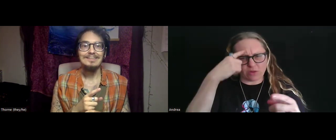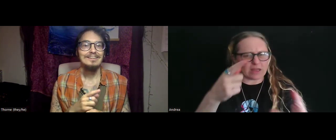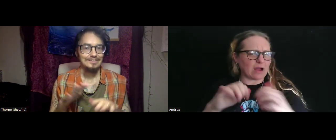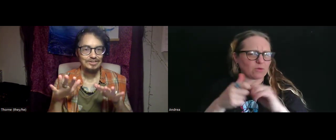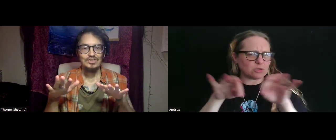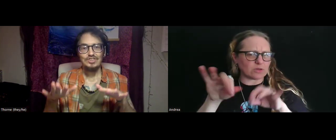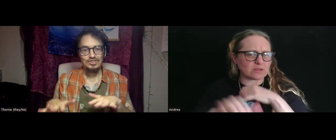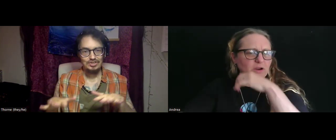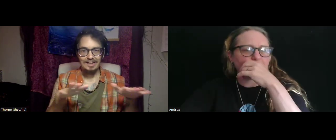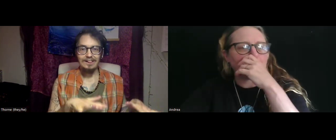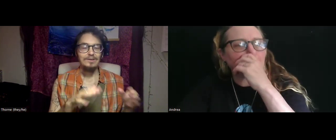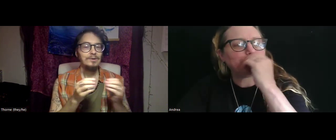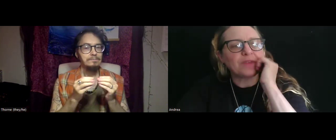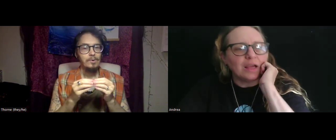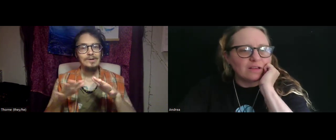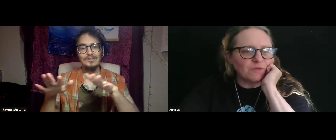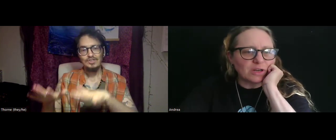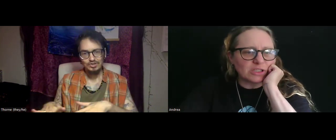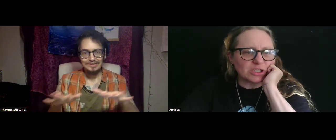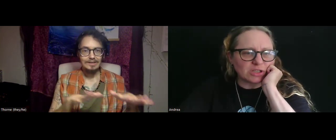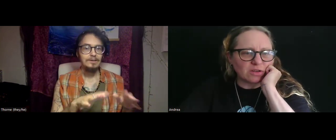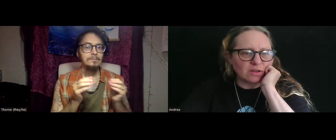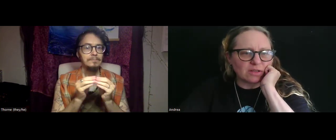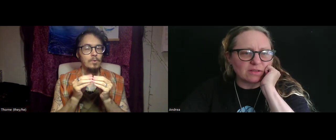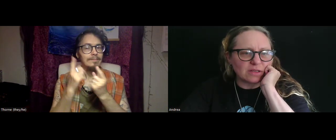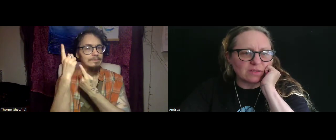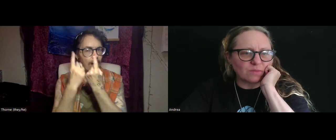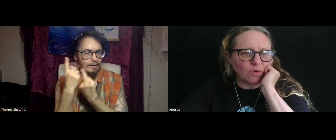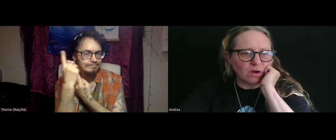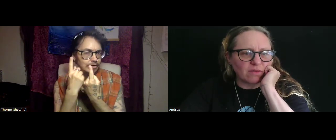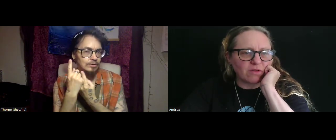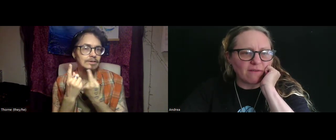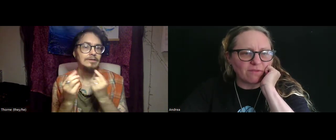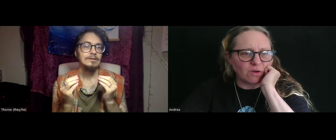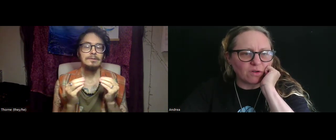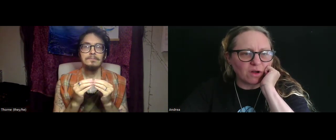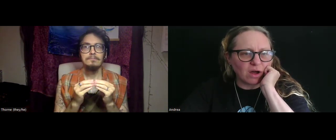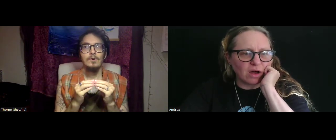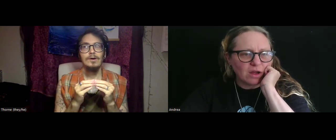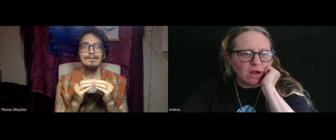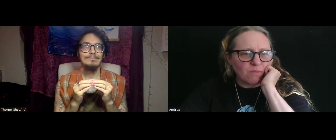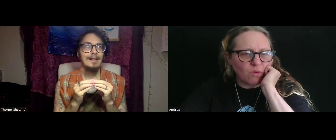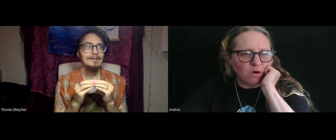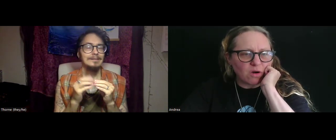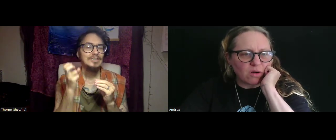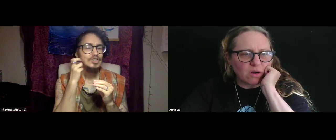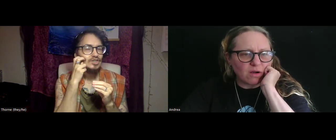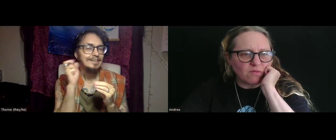think? How would you describe that? It's very chill. It's more thoughtful, more of